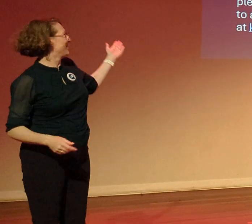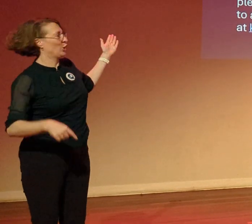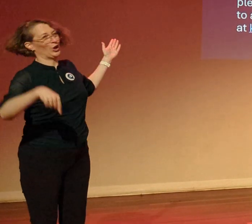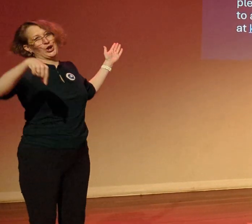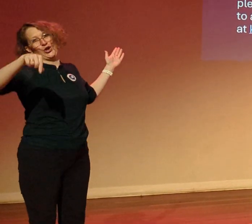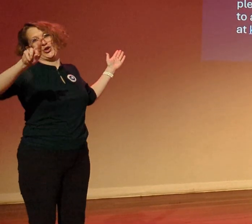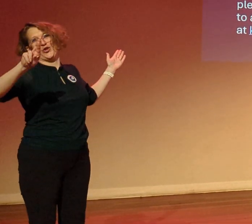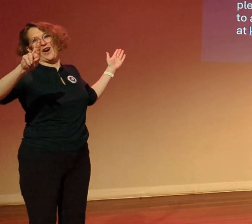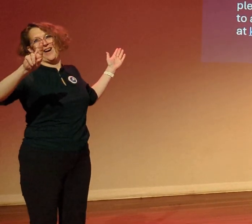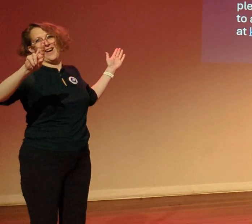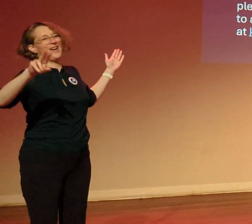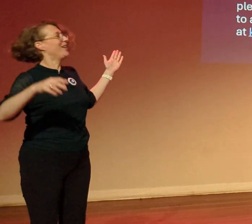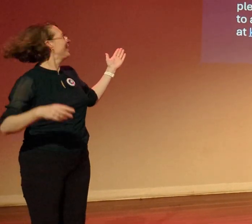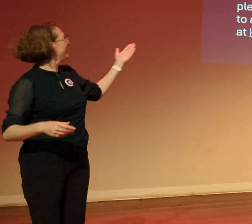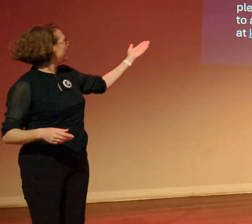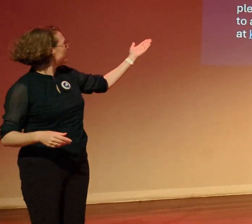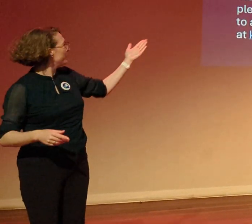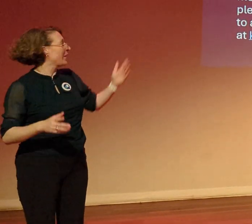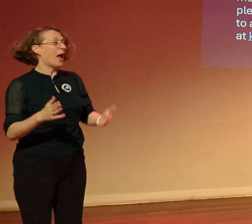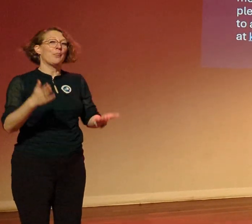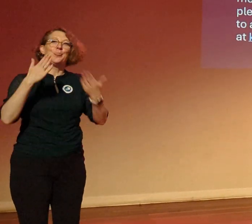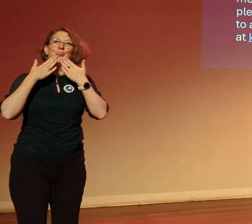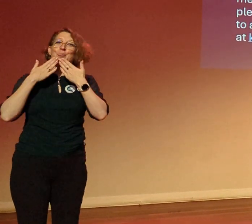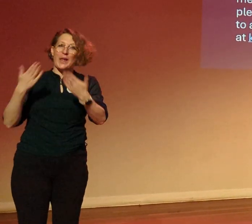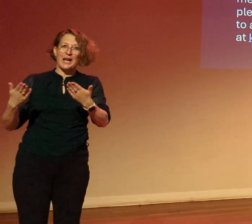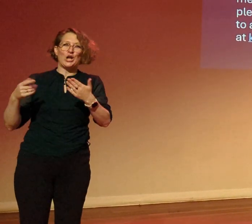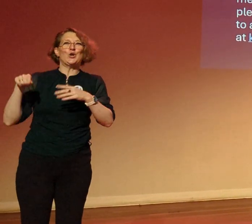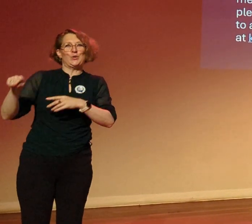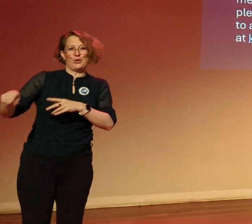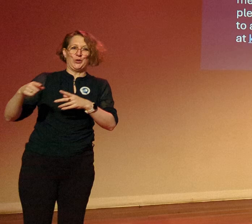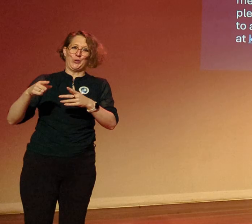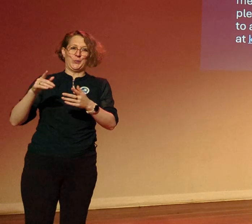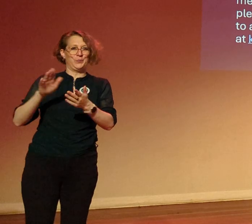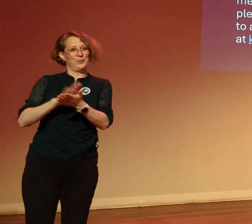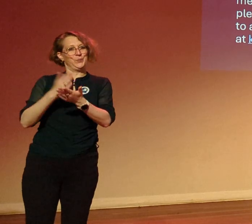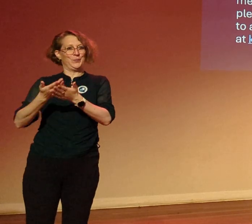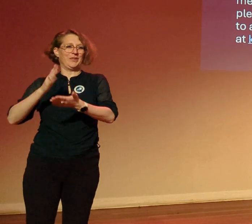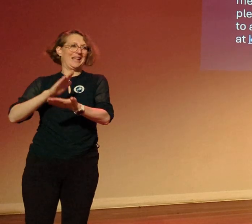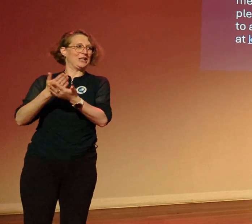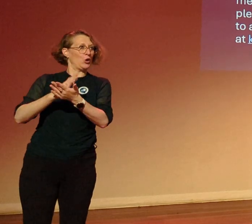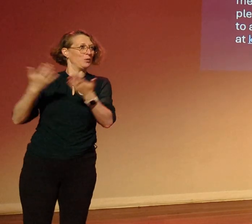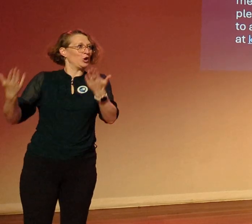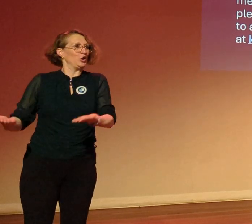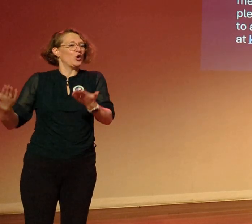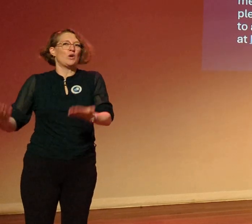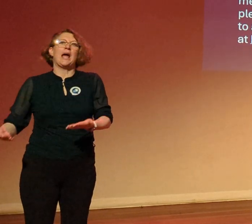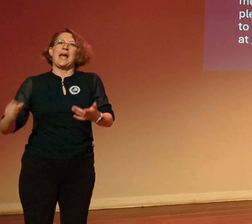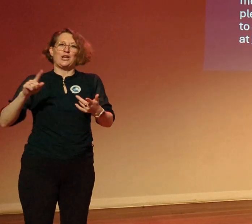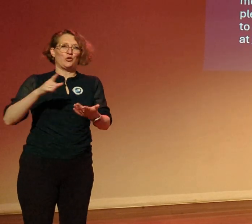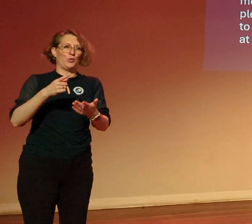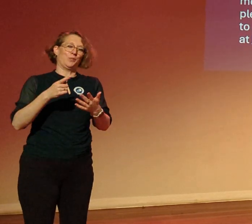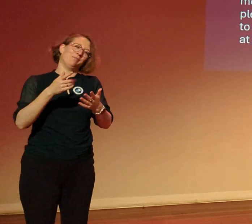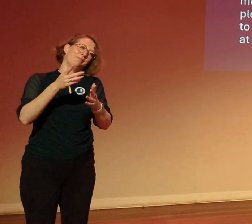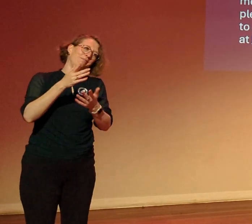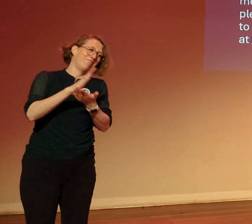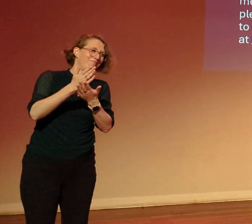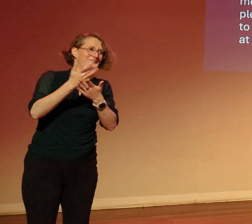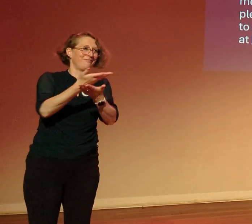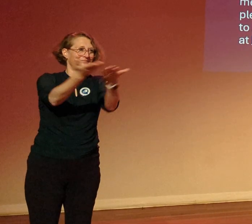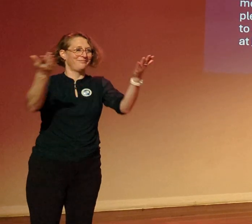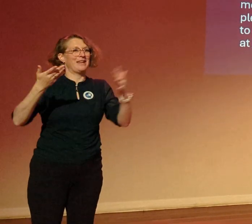you. And thank you very much to the interpreters that I'm working with today to make this talk accessible to all of